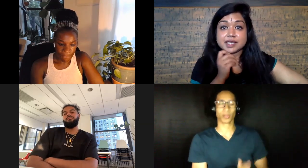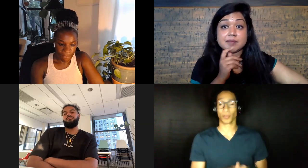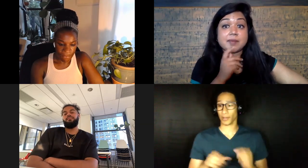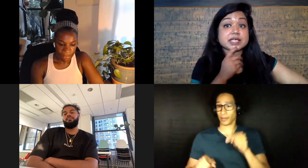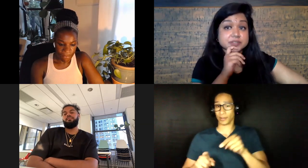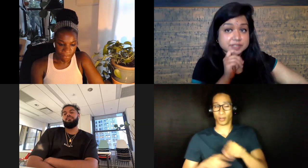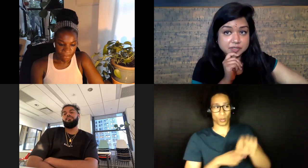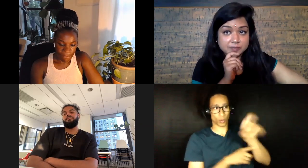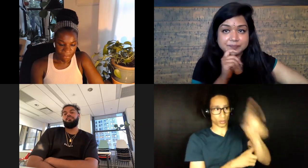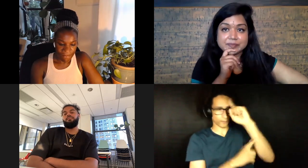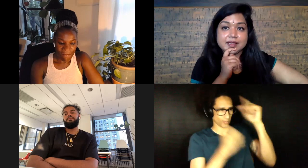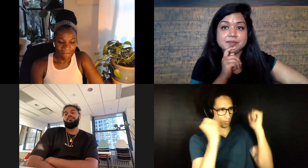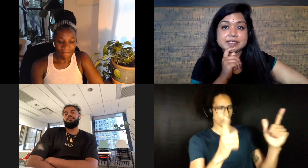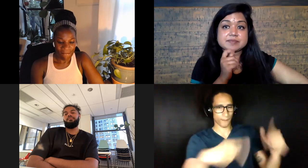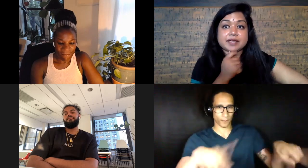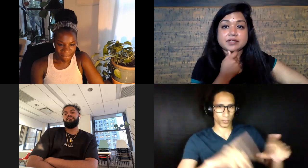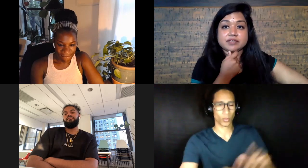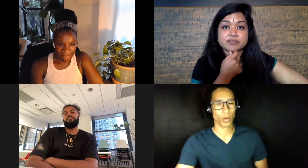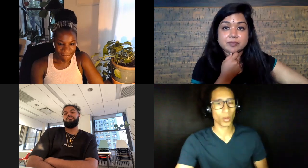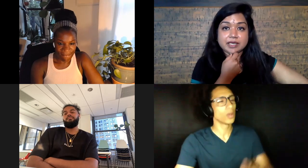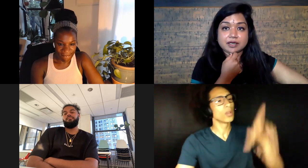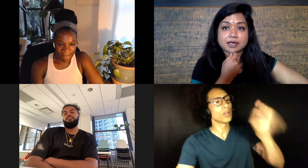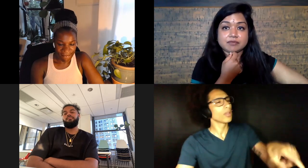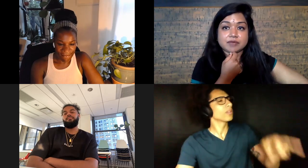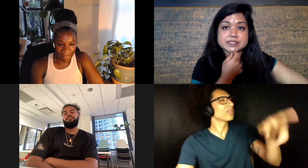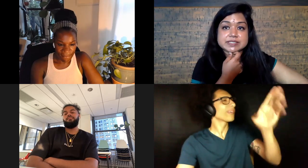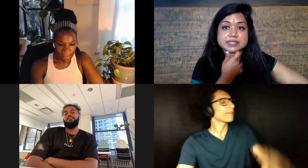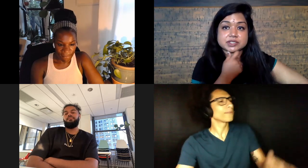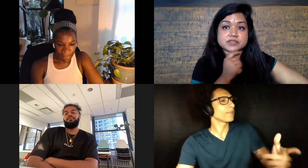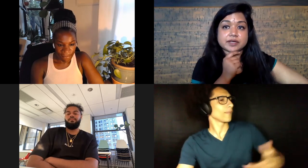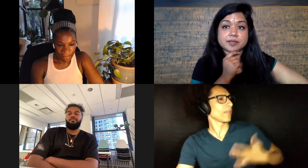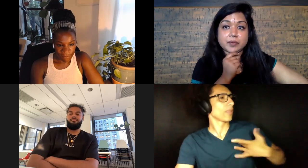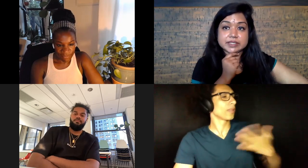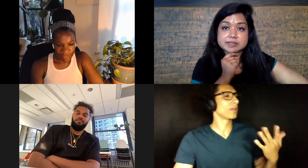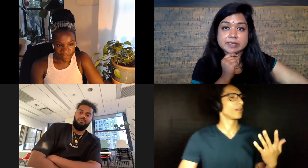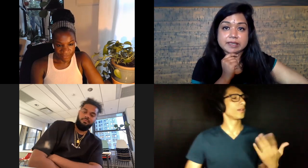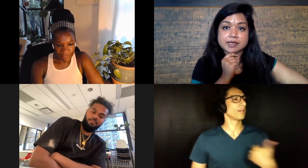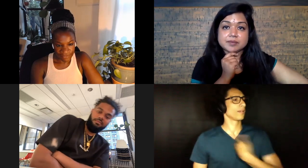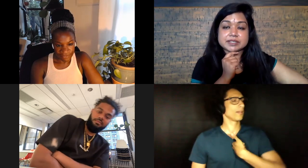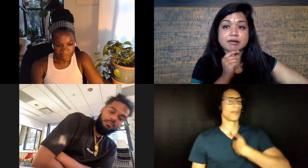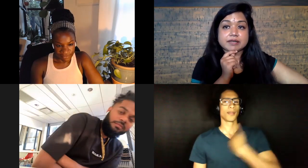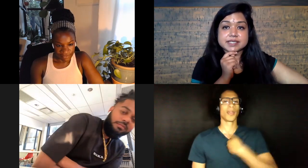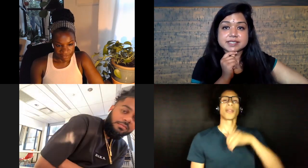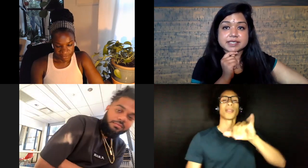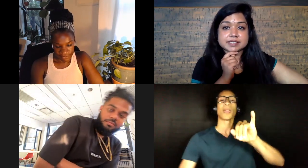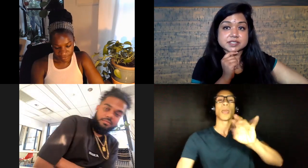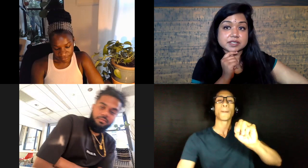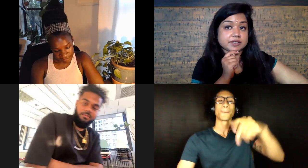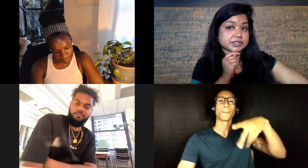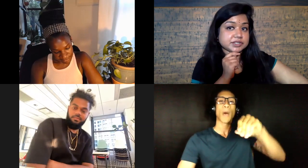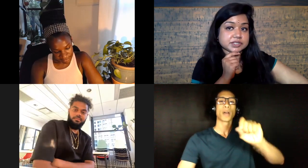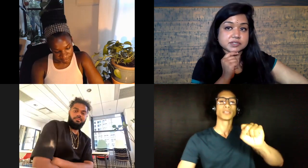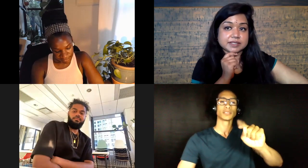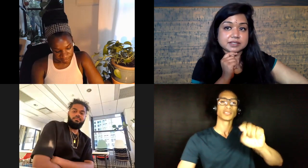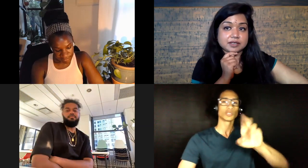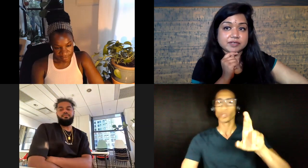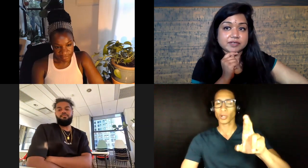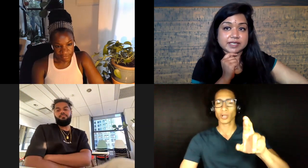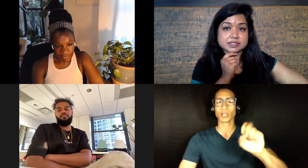love to hear both of your thoughts on giving back and kind of paying it forward to where your roots are.